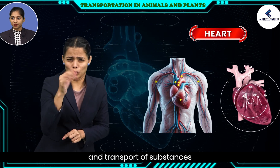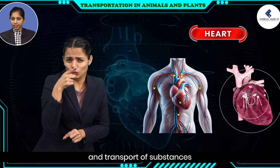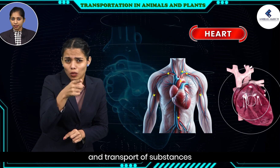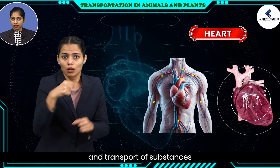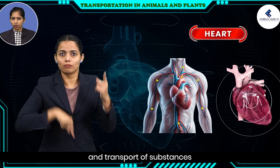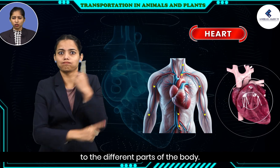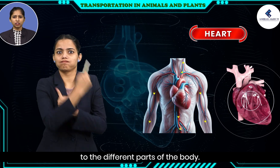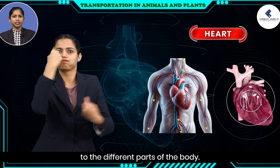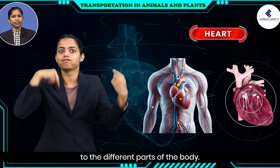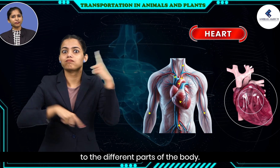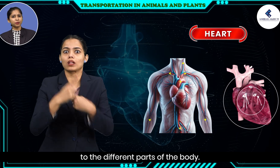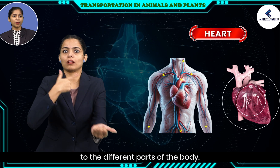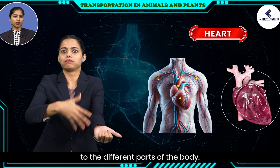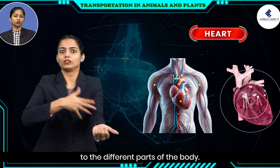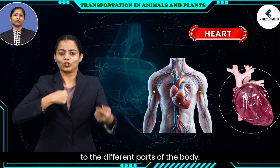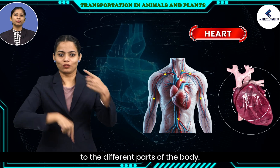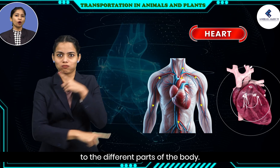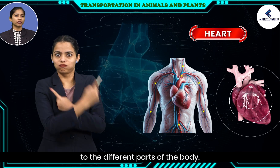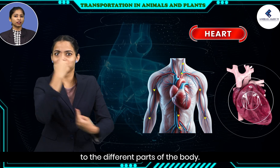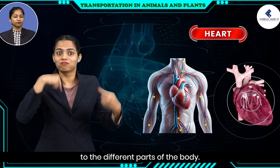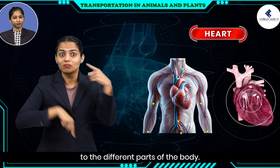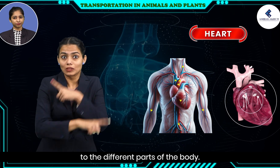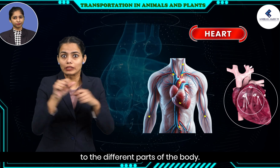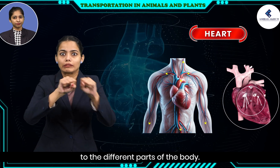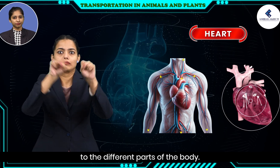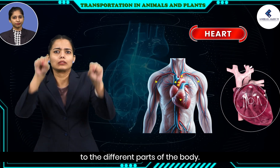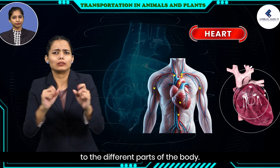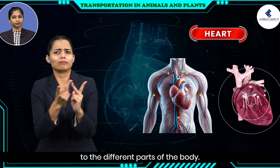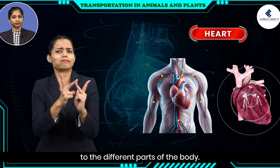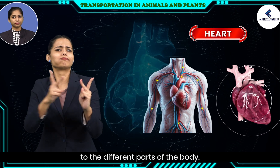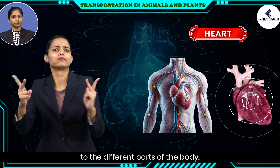of substances to the different parts of the body.